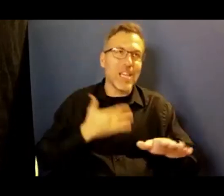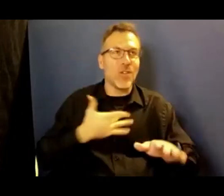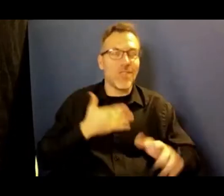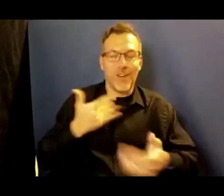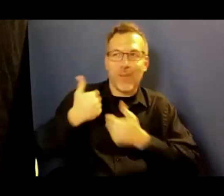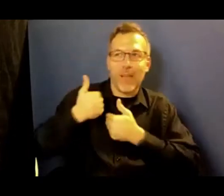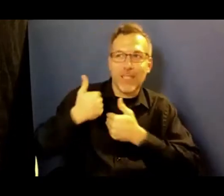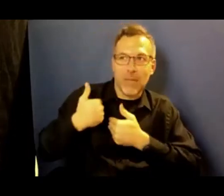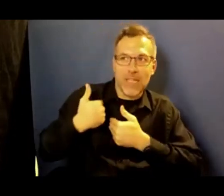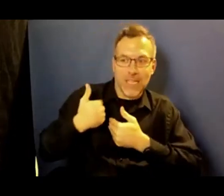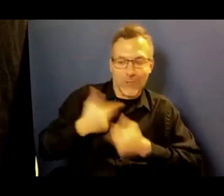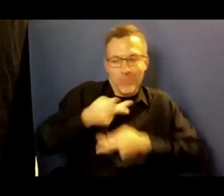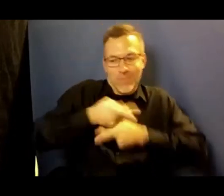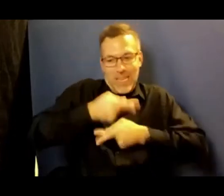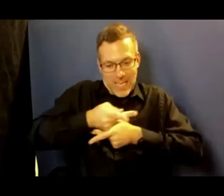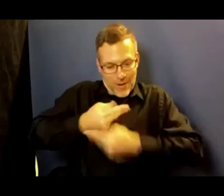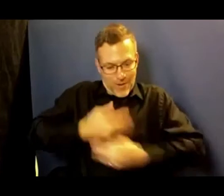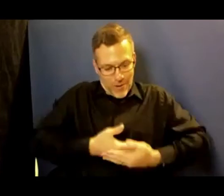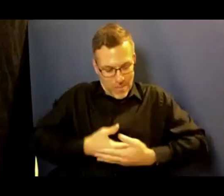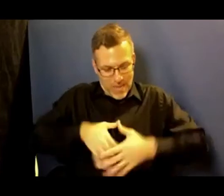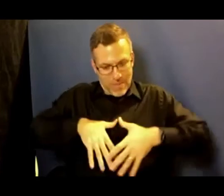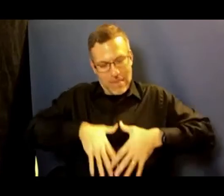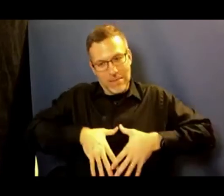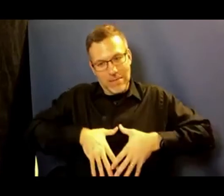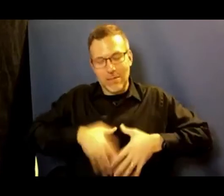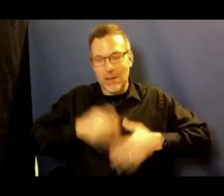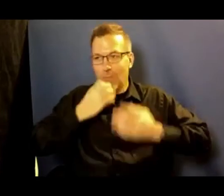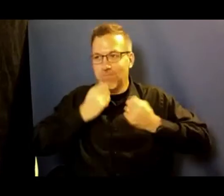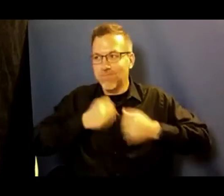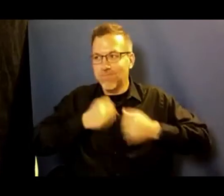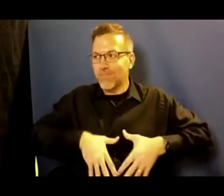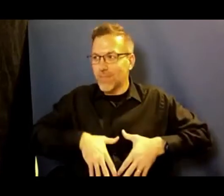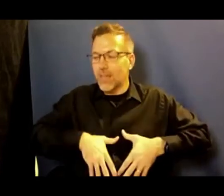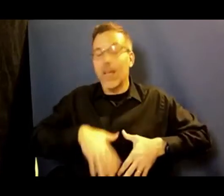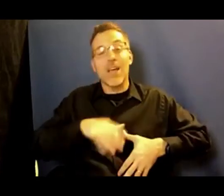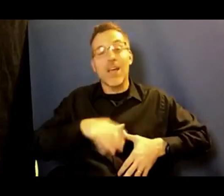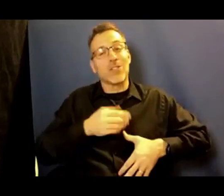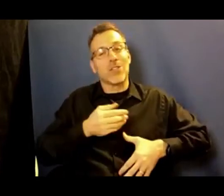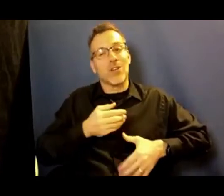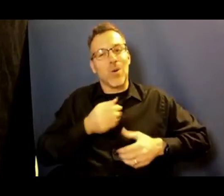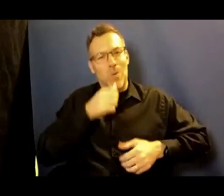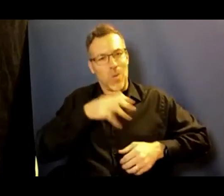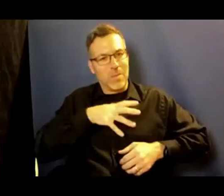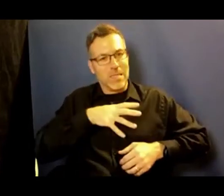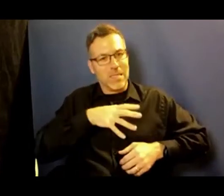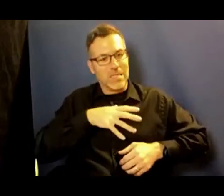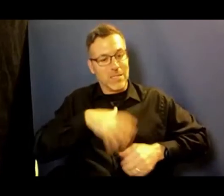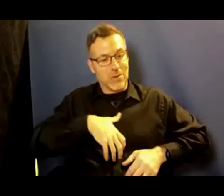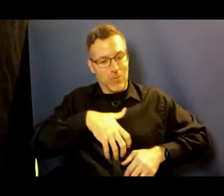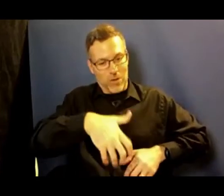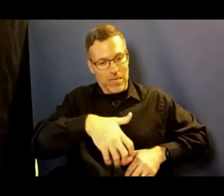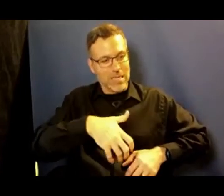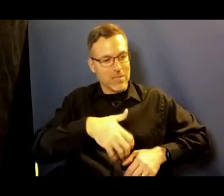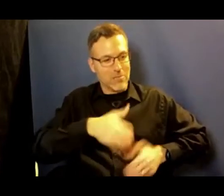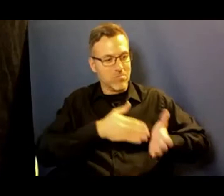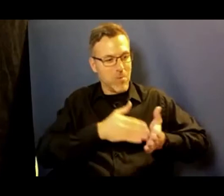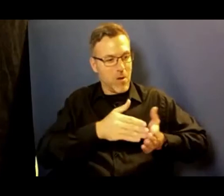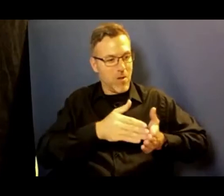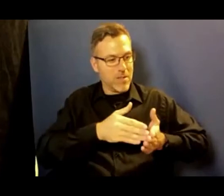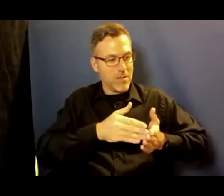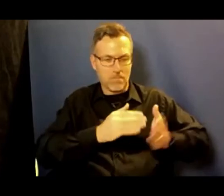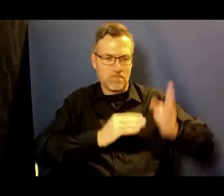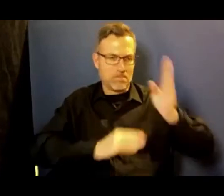this life and this gift. And so I think we worry extra when we're pregnant.